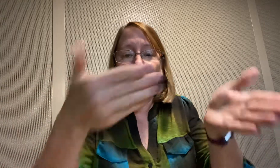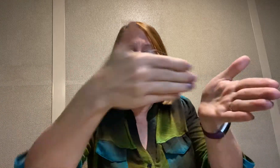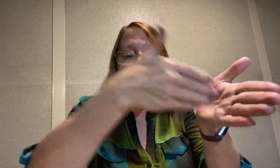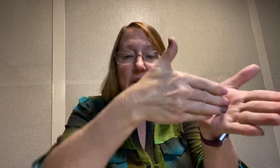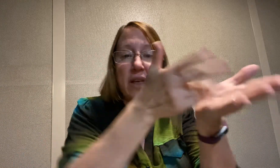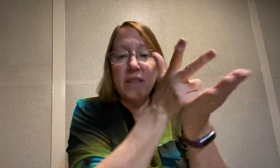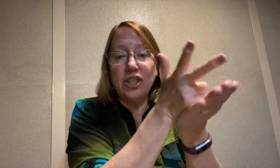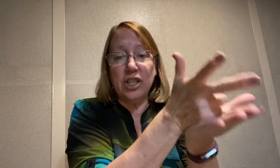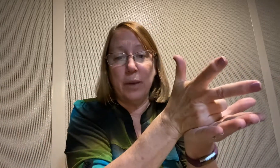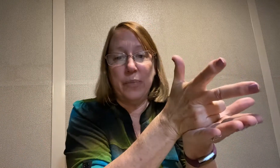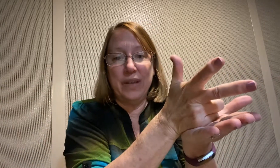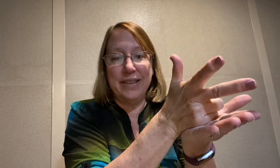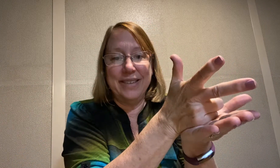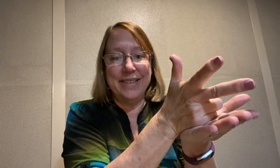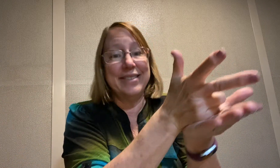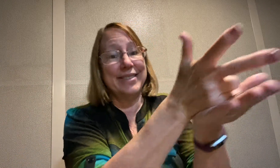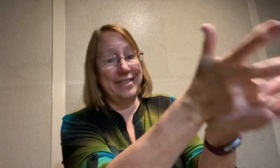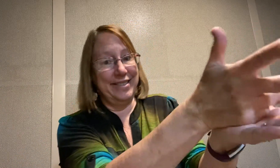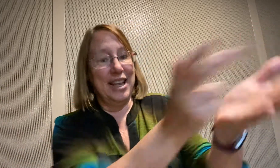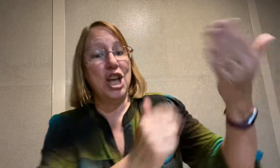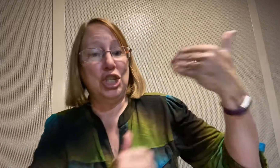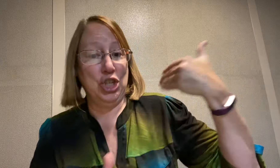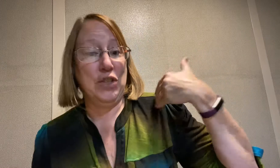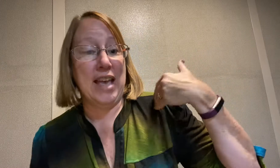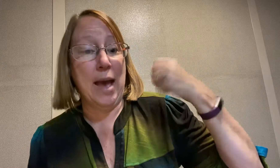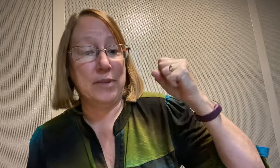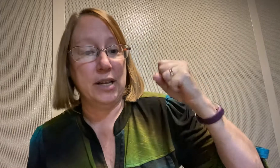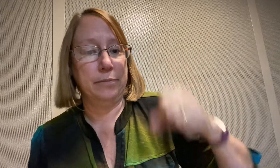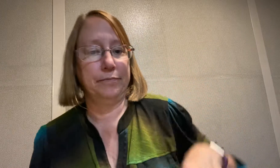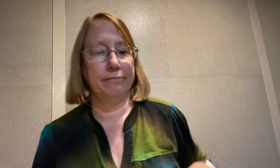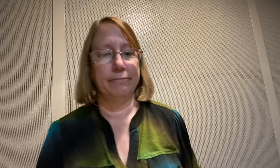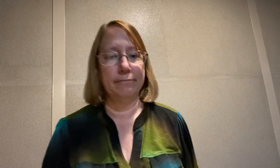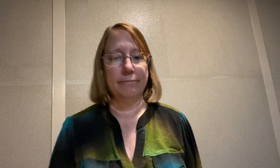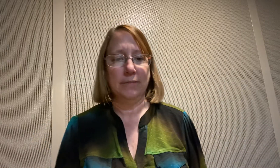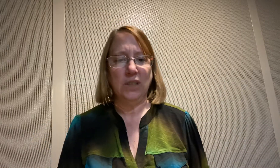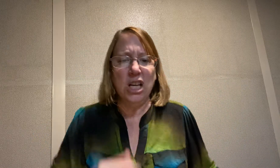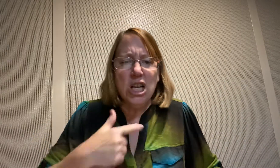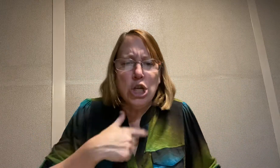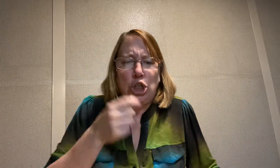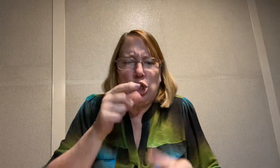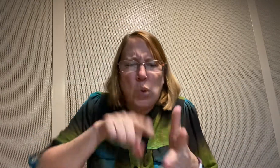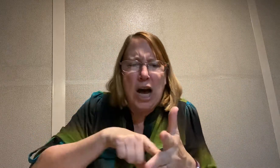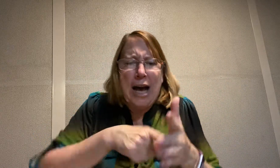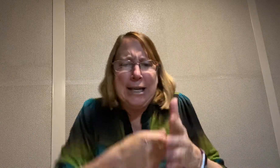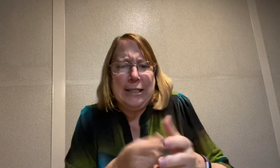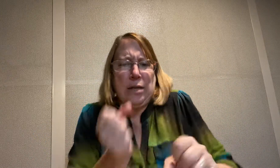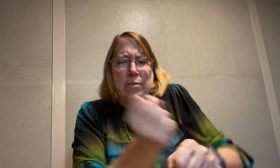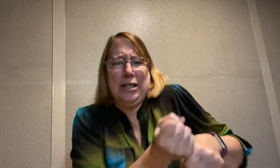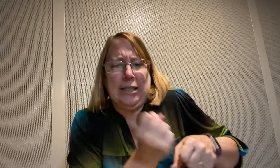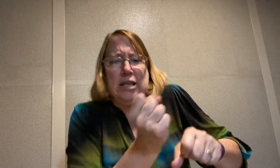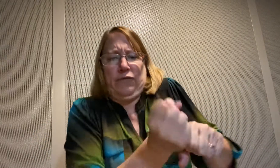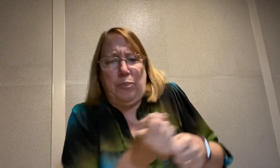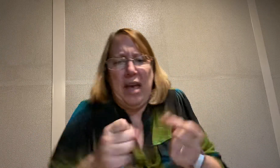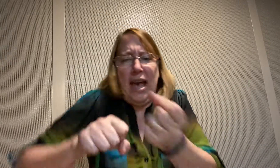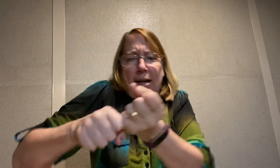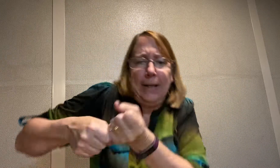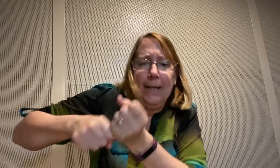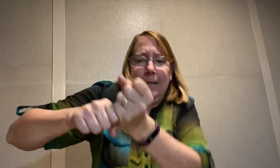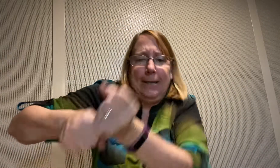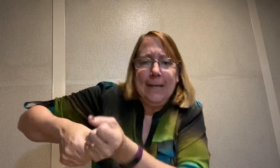return the ship to the captain. So I set myself to paddle,